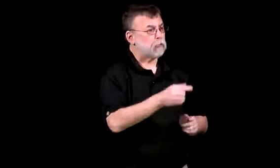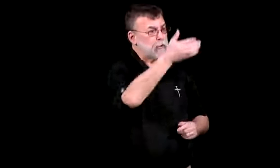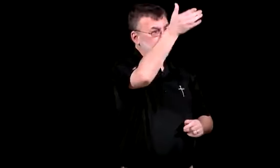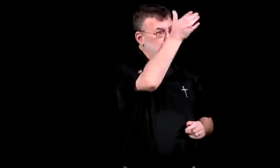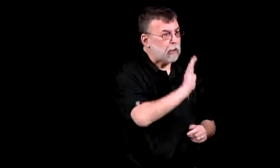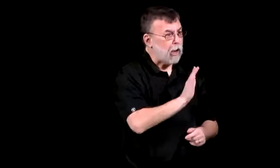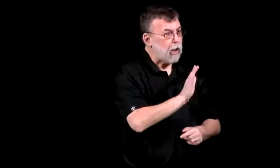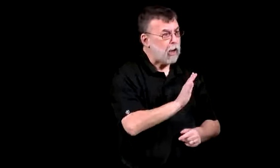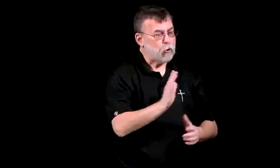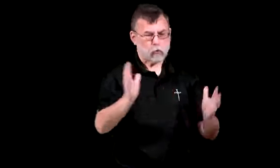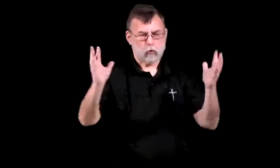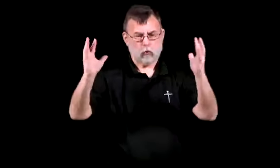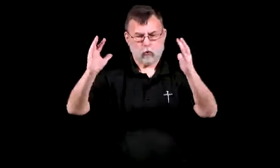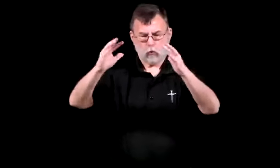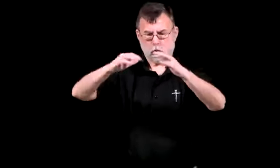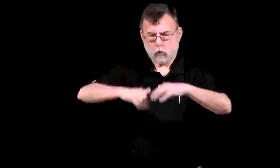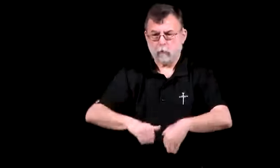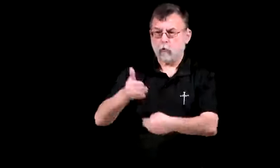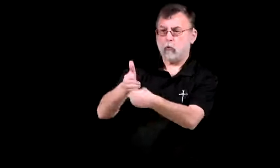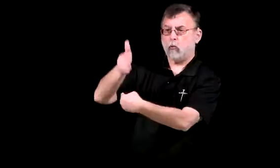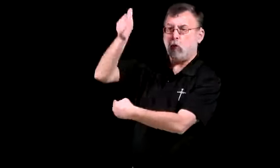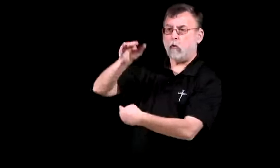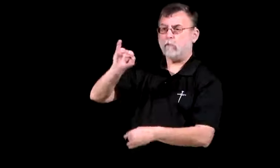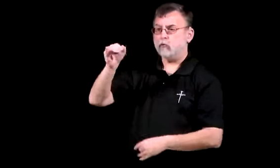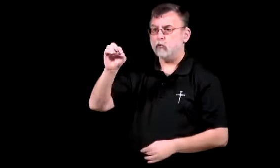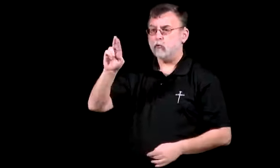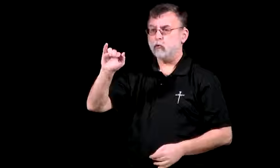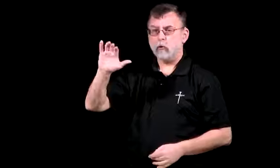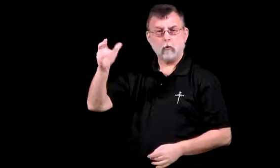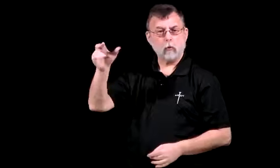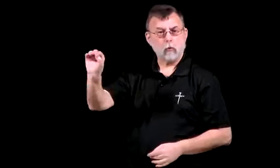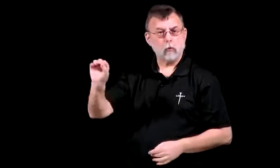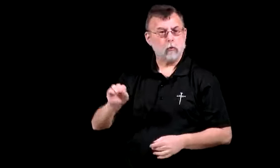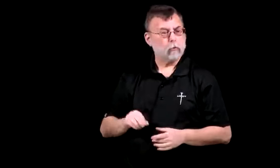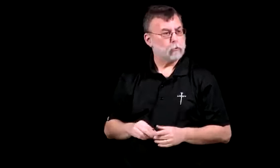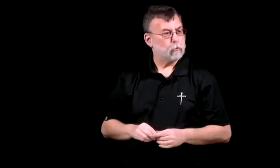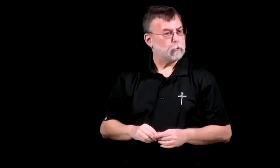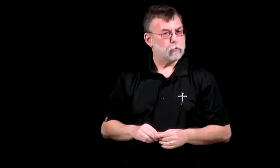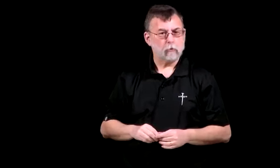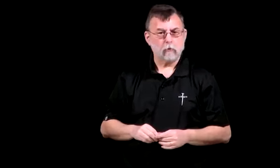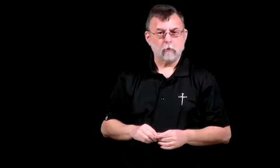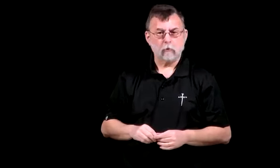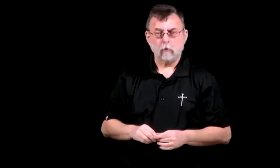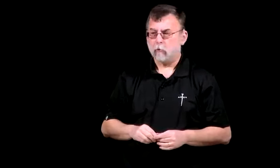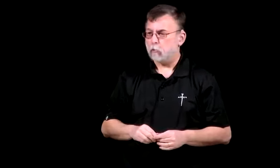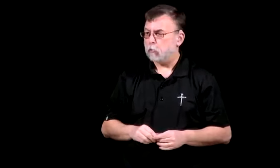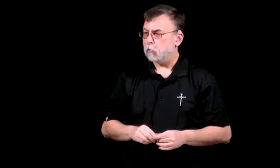Another example is God took down the walls of Jericho,